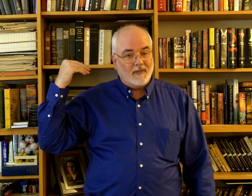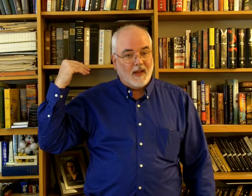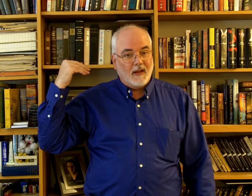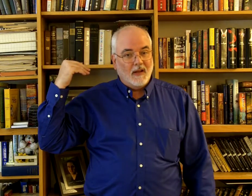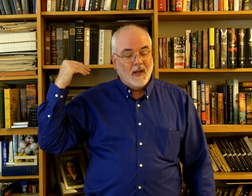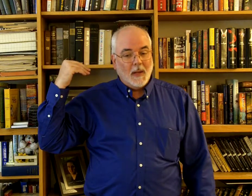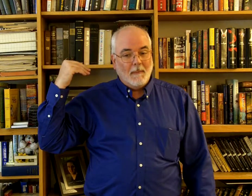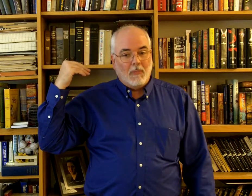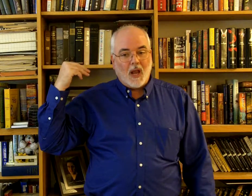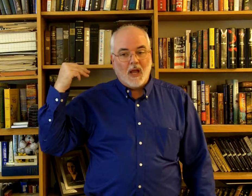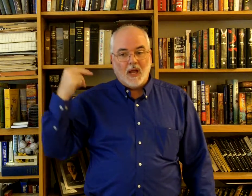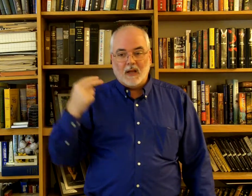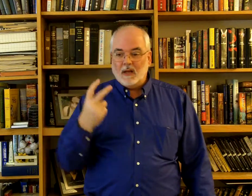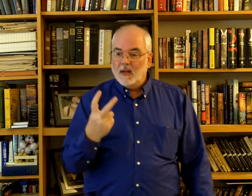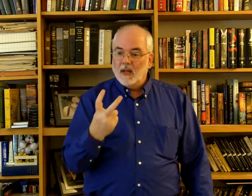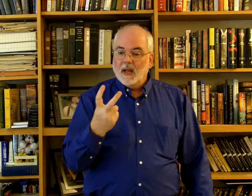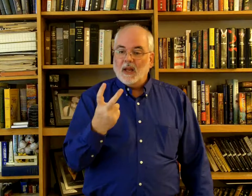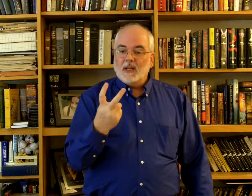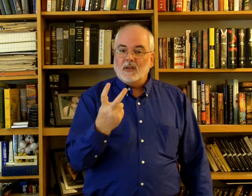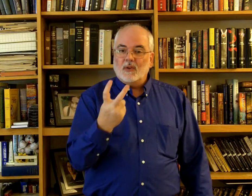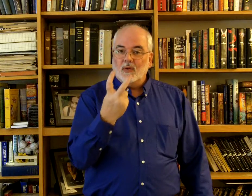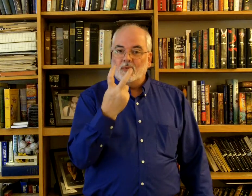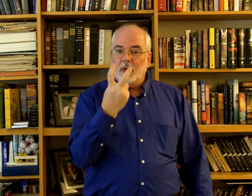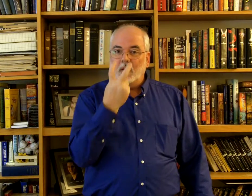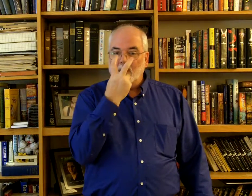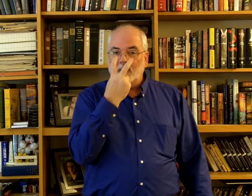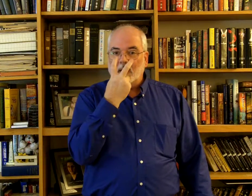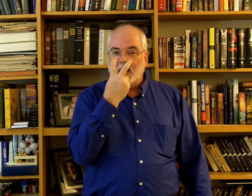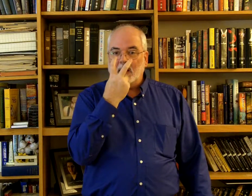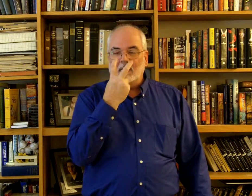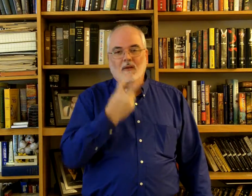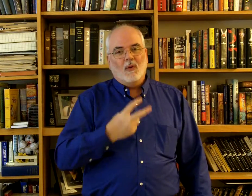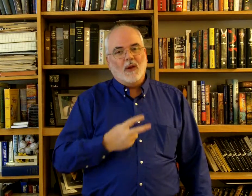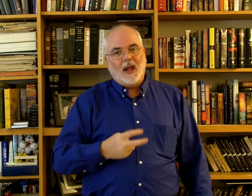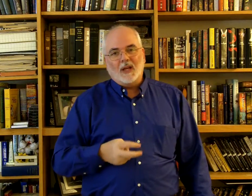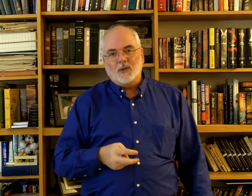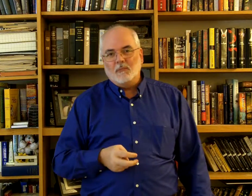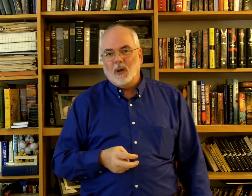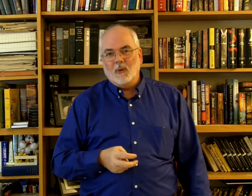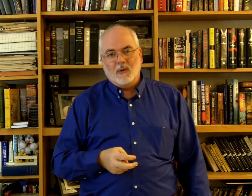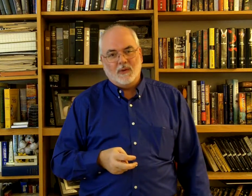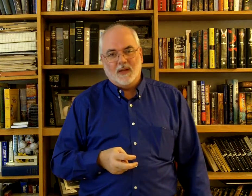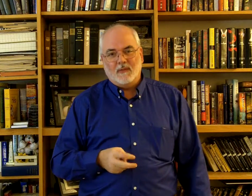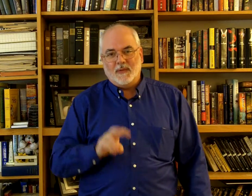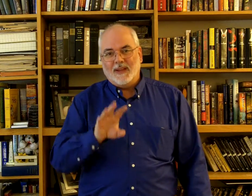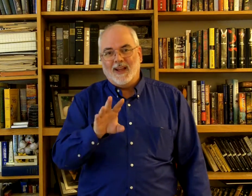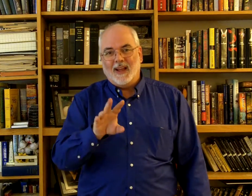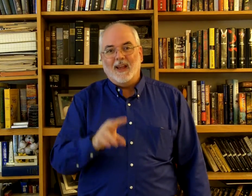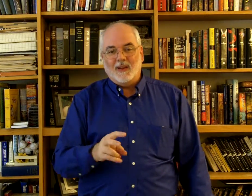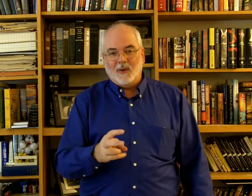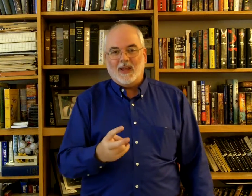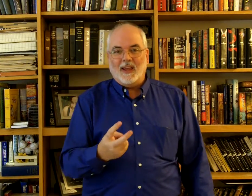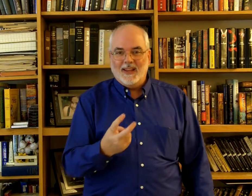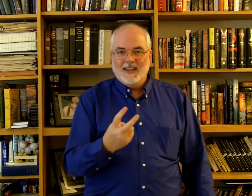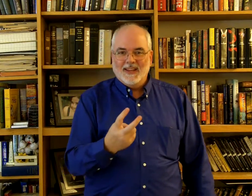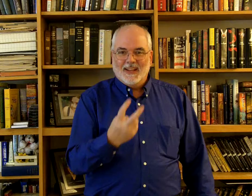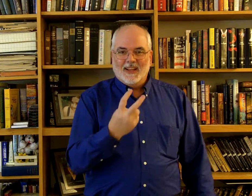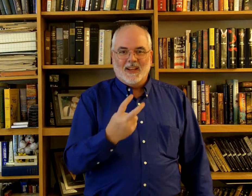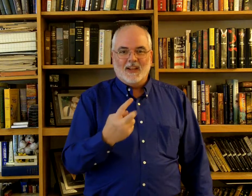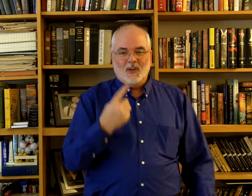We already got that. Blind. Two fingers, kind of don't actually poke yourself in the eye, okay? You don't